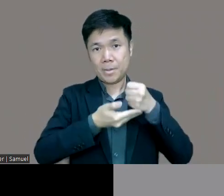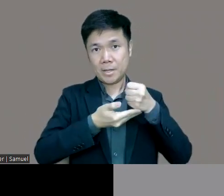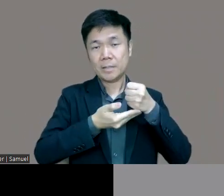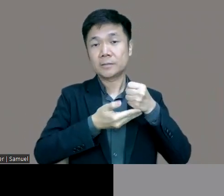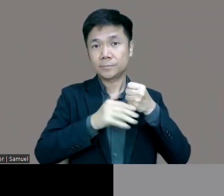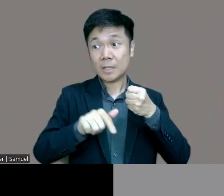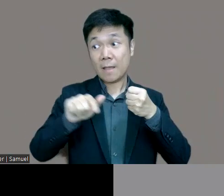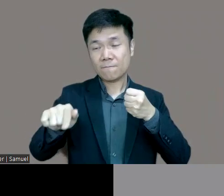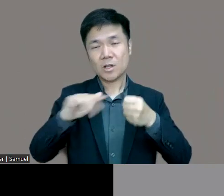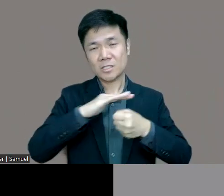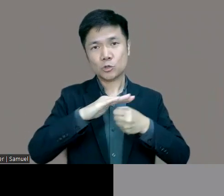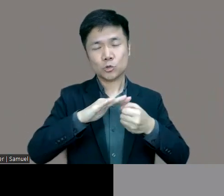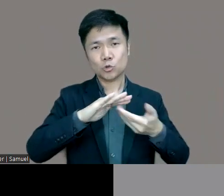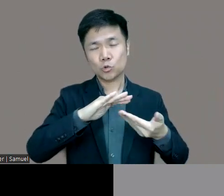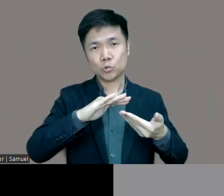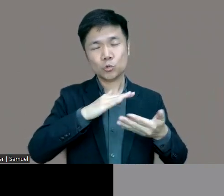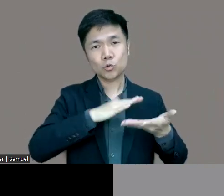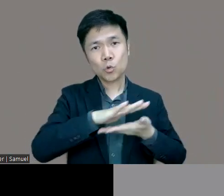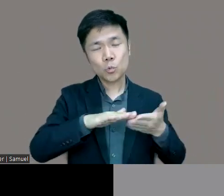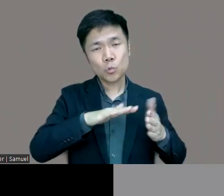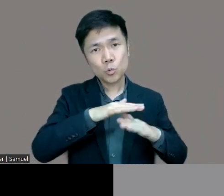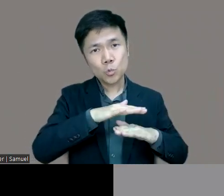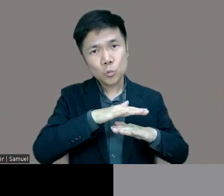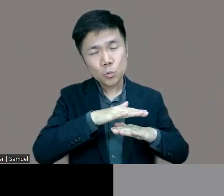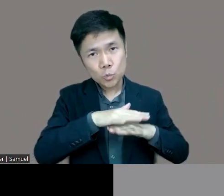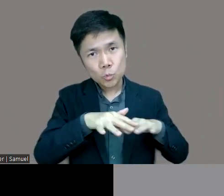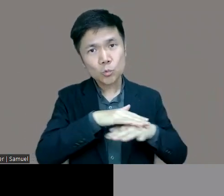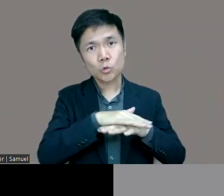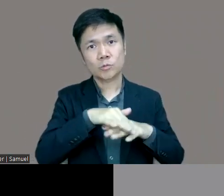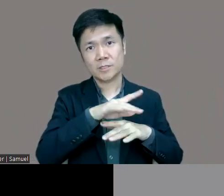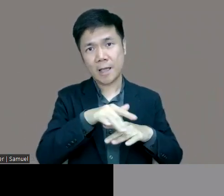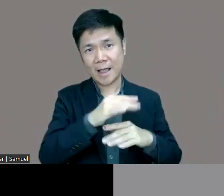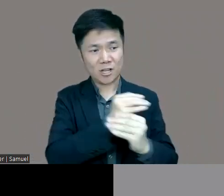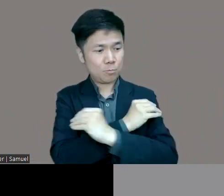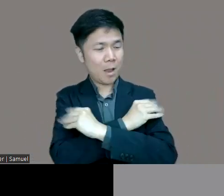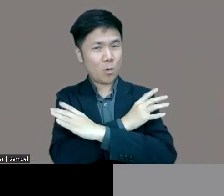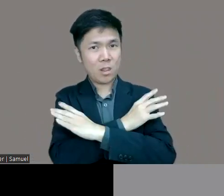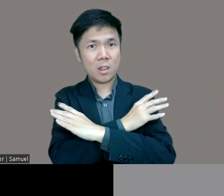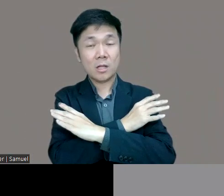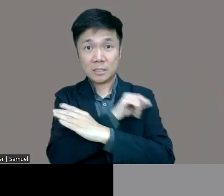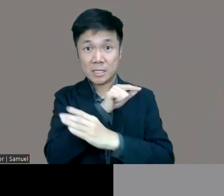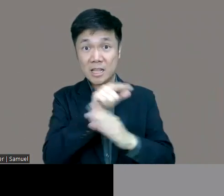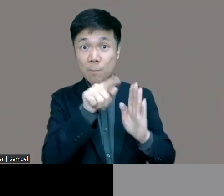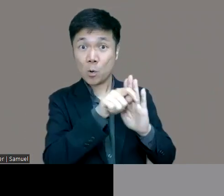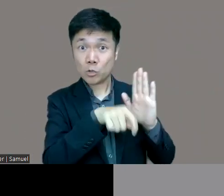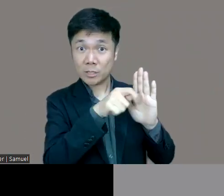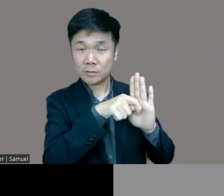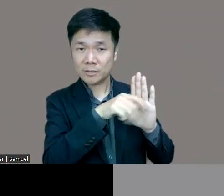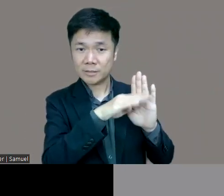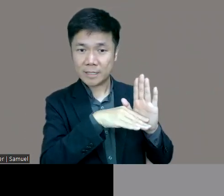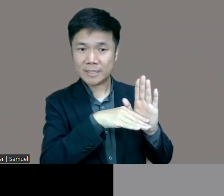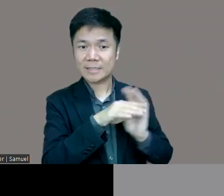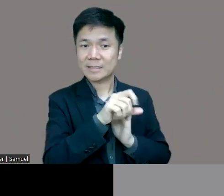Socioeconomic Empowerment of the SEED program. So this research was based on women who